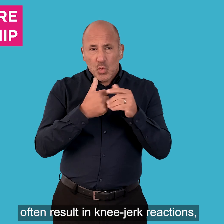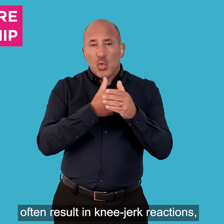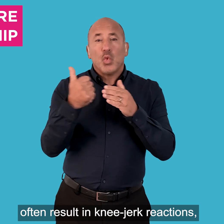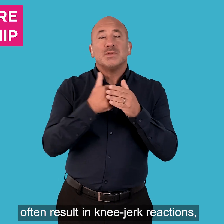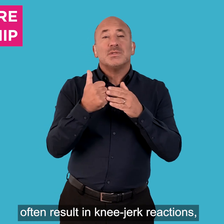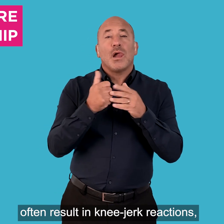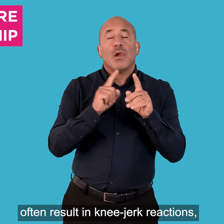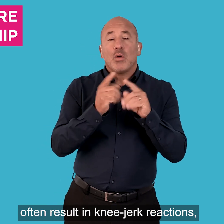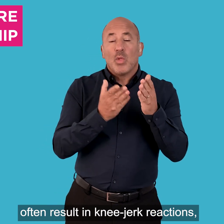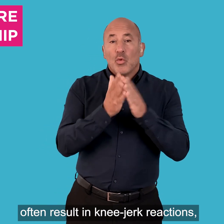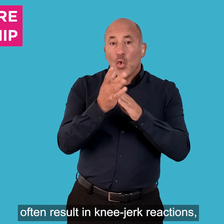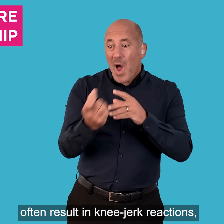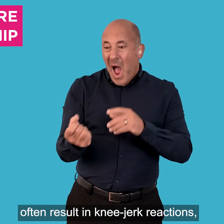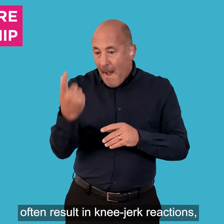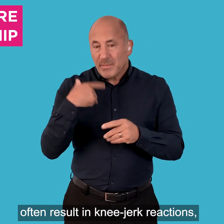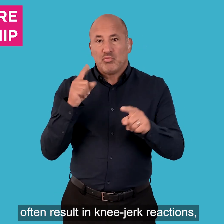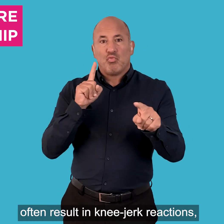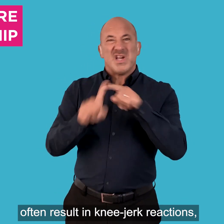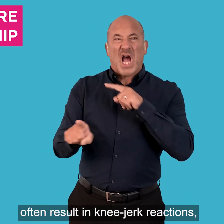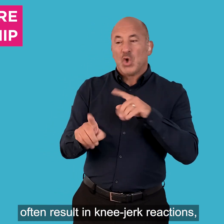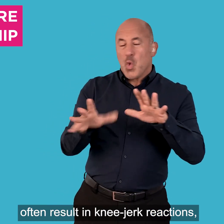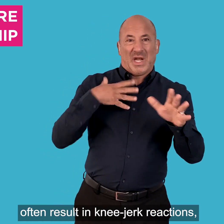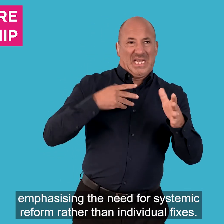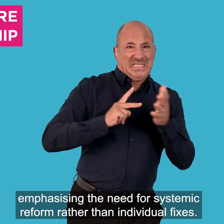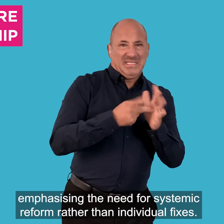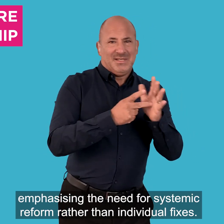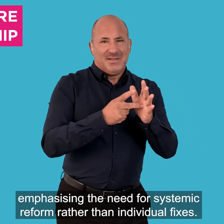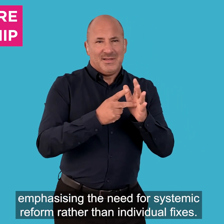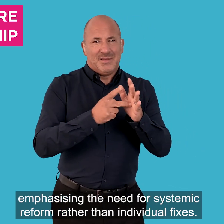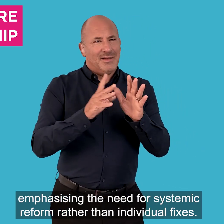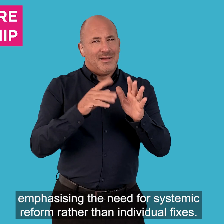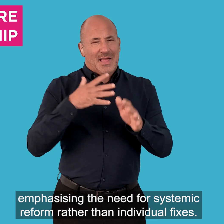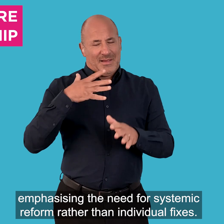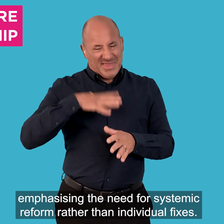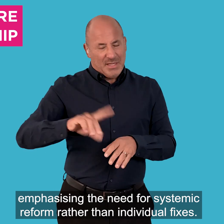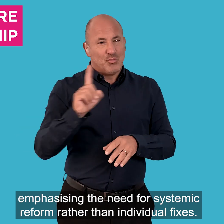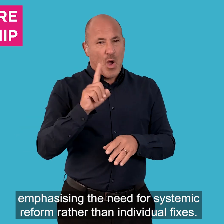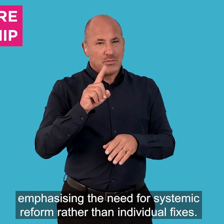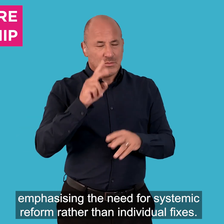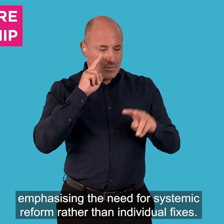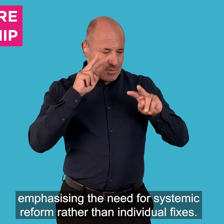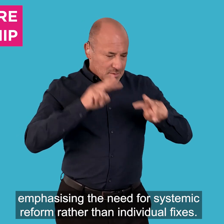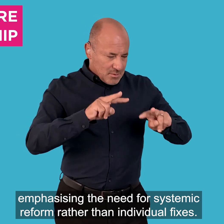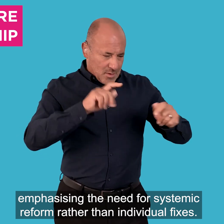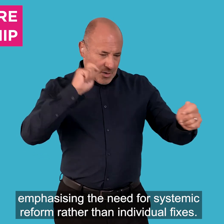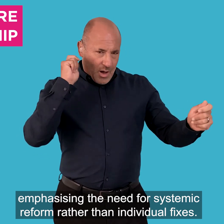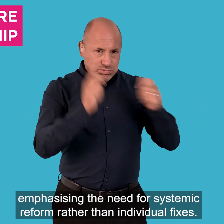measures often result in knee-jerk reactions, emphasising the need for systemic reform rather